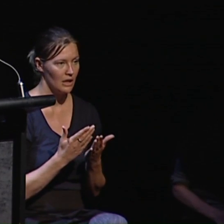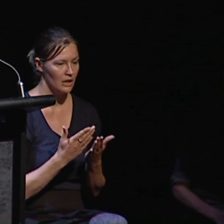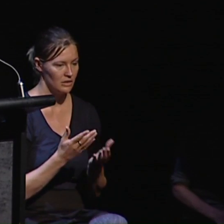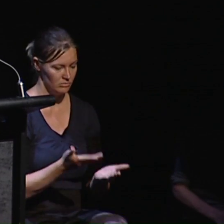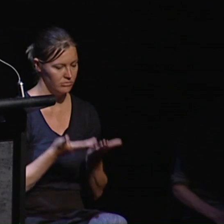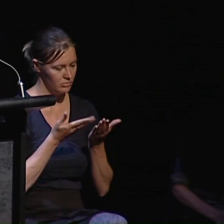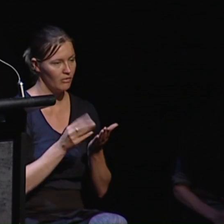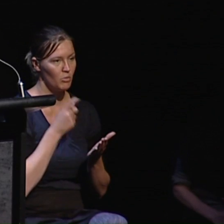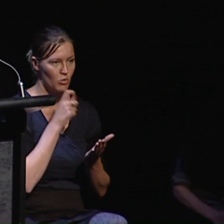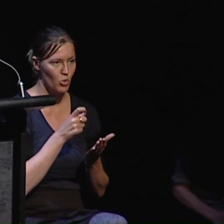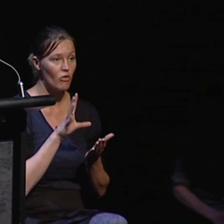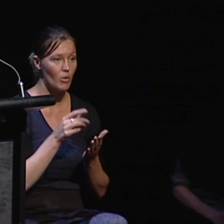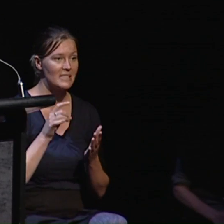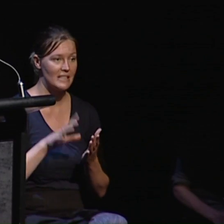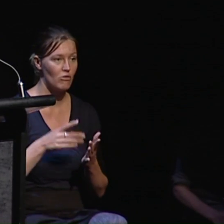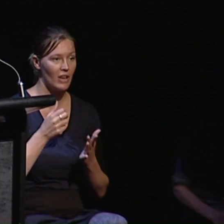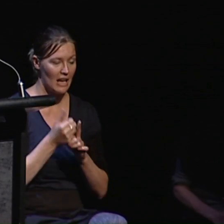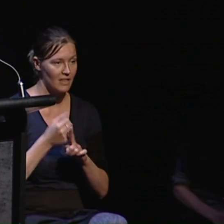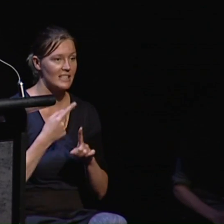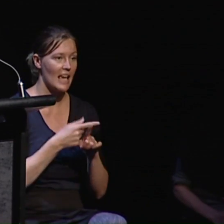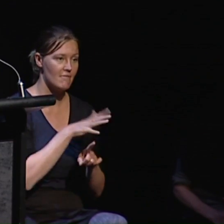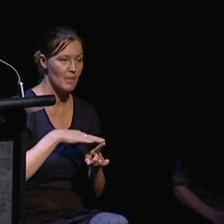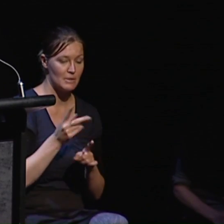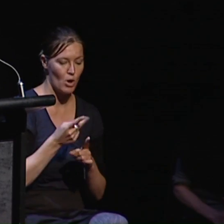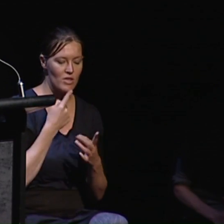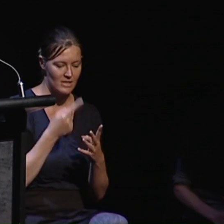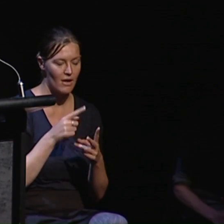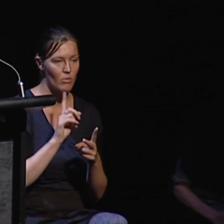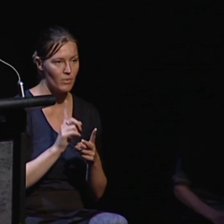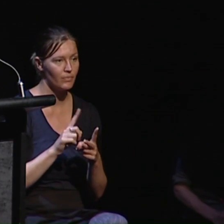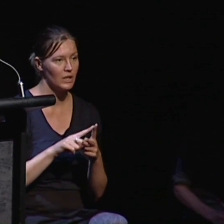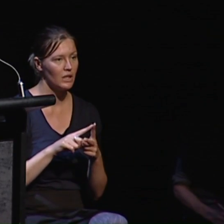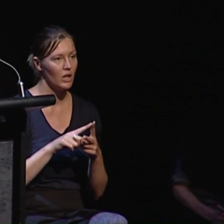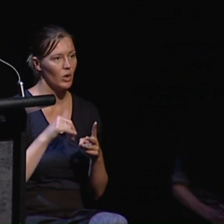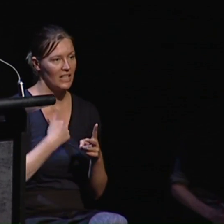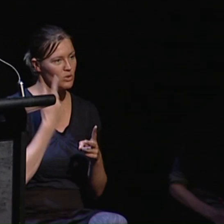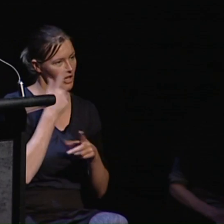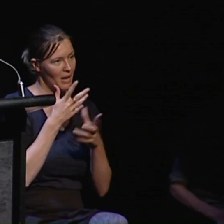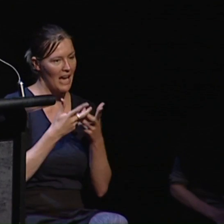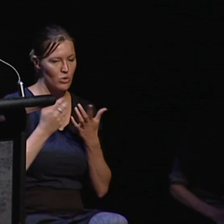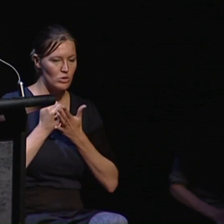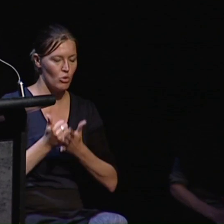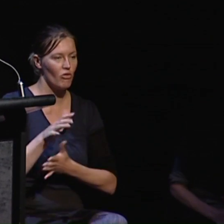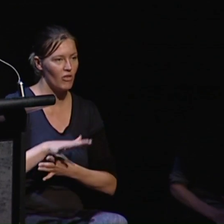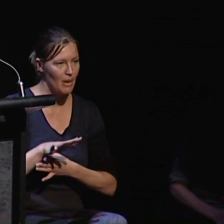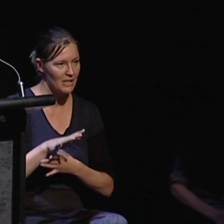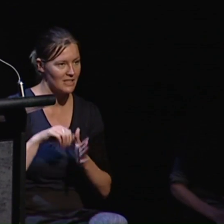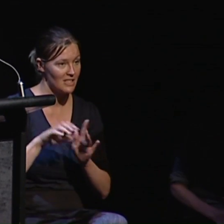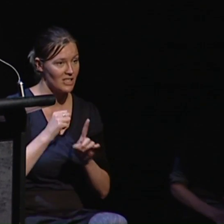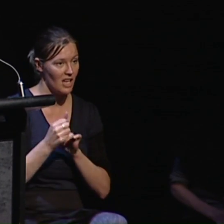from self-advocates and from families, was that we need to rethink the way that families are supported in our society. do we